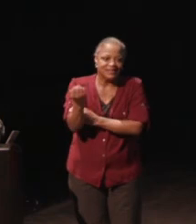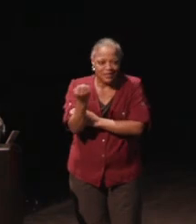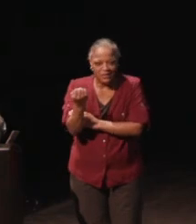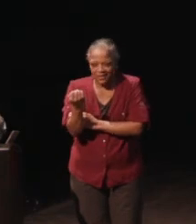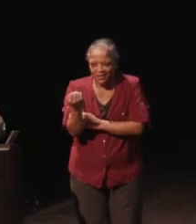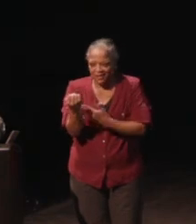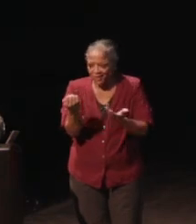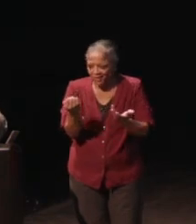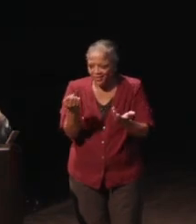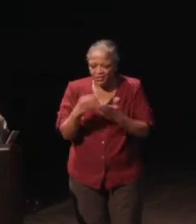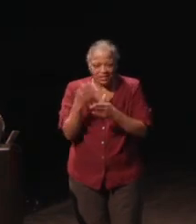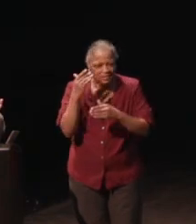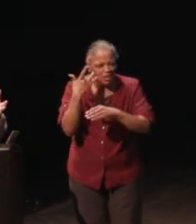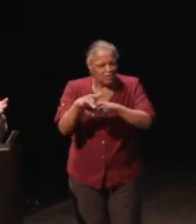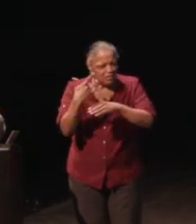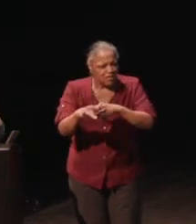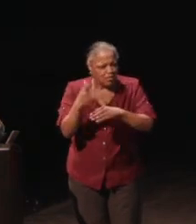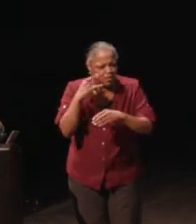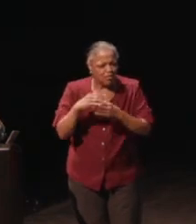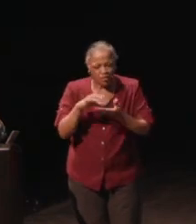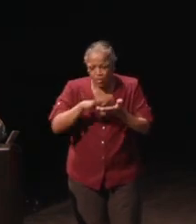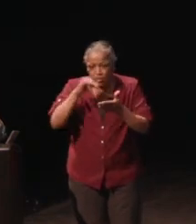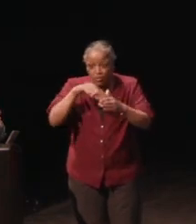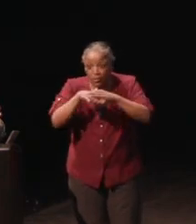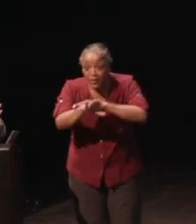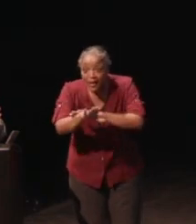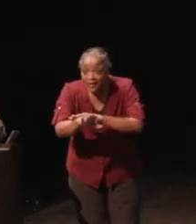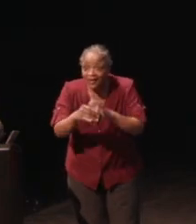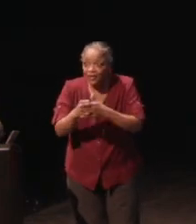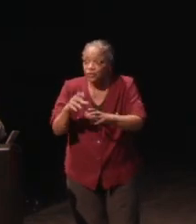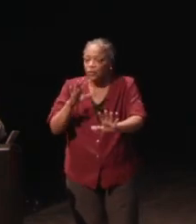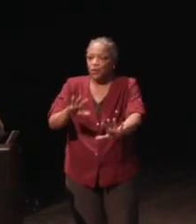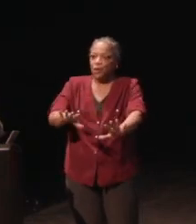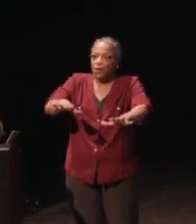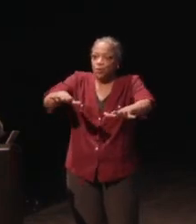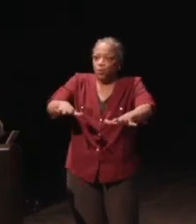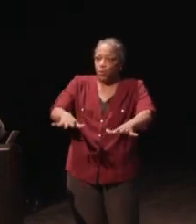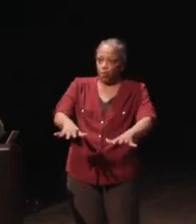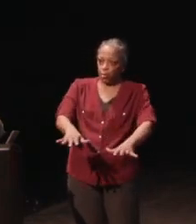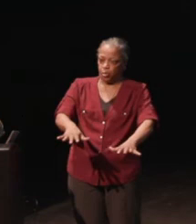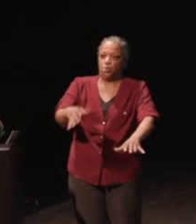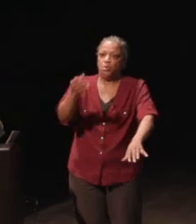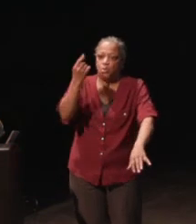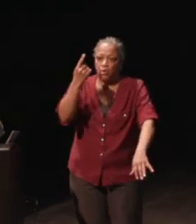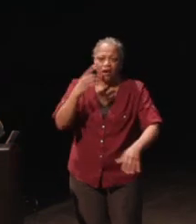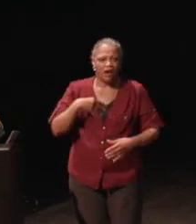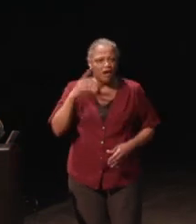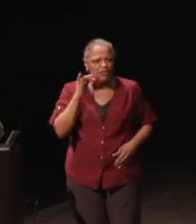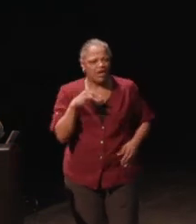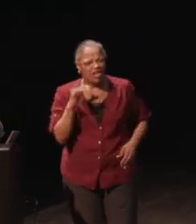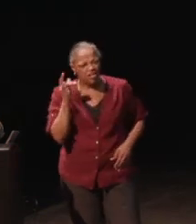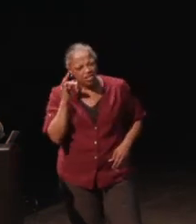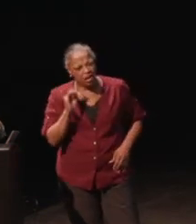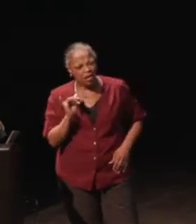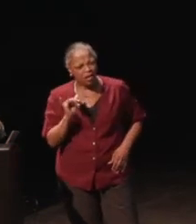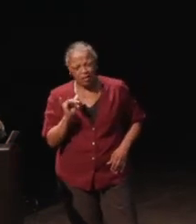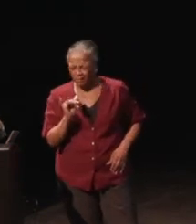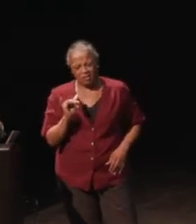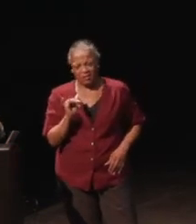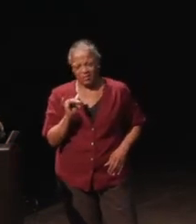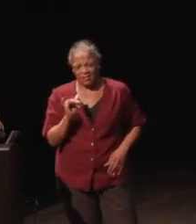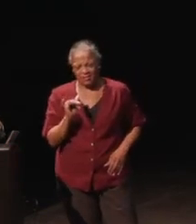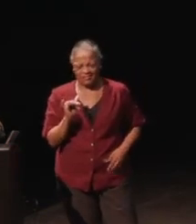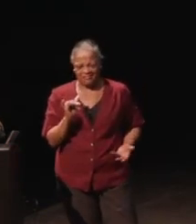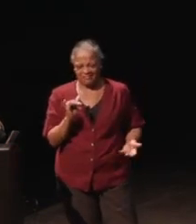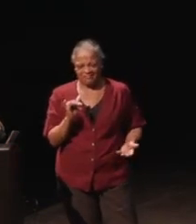that it seems like, how can that be? But that just is the way that it is. So when I heard that, I thought, well,